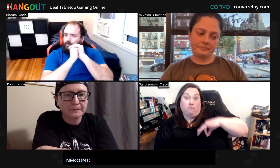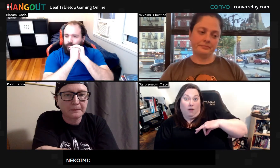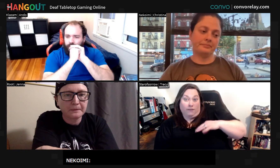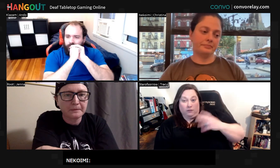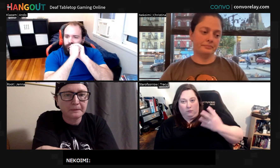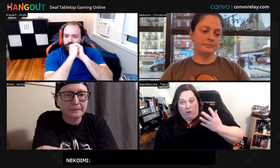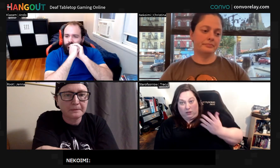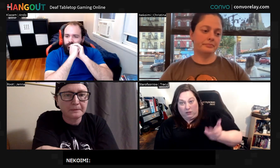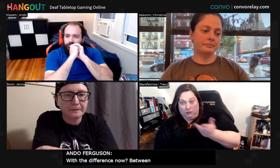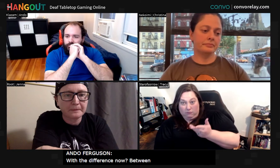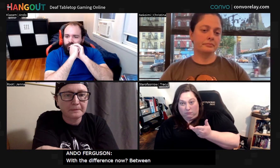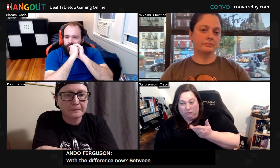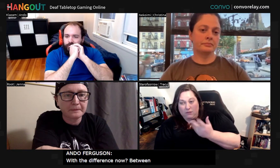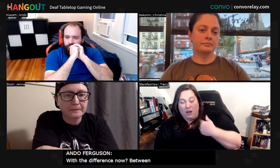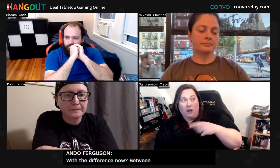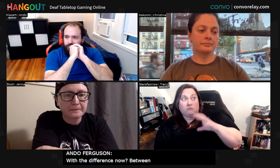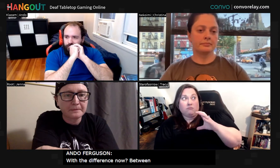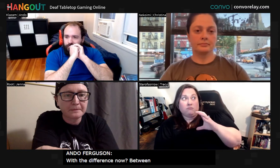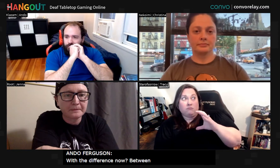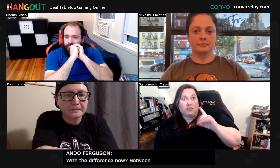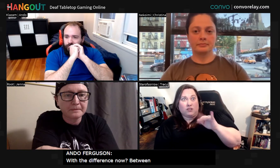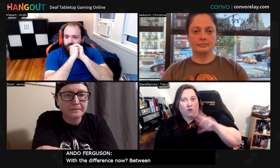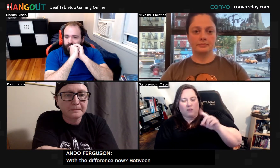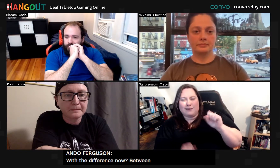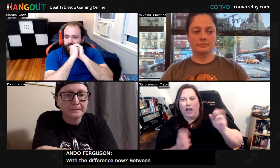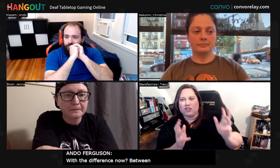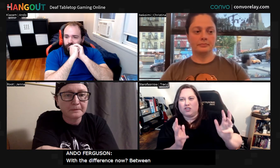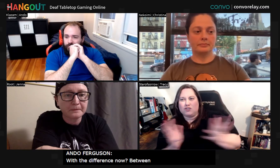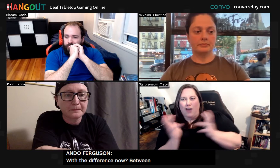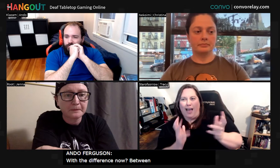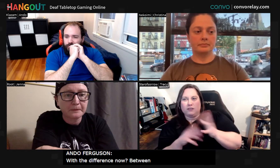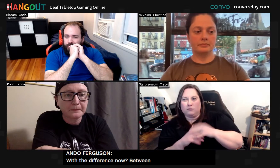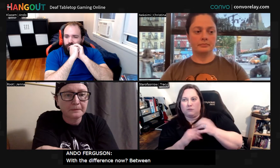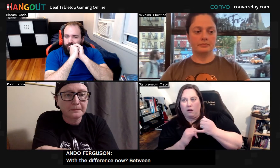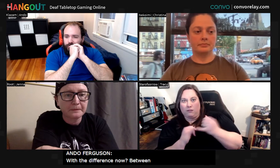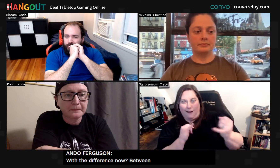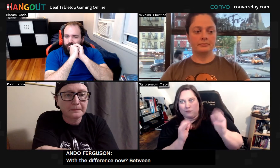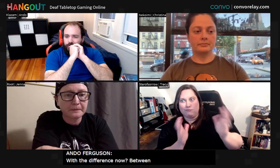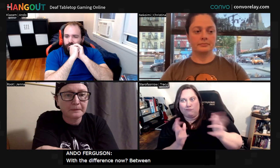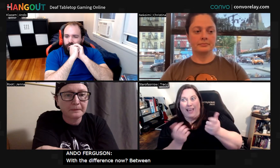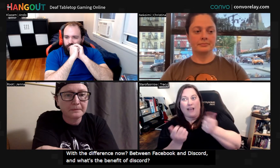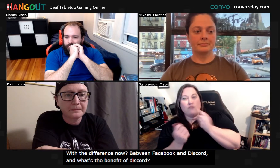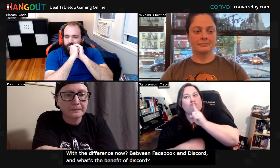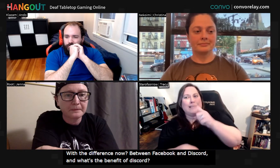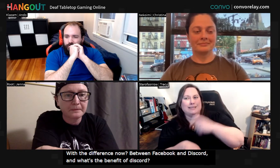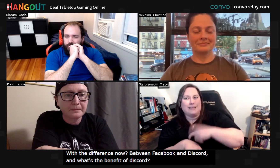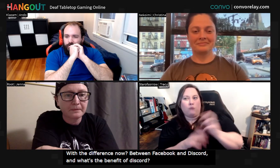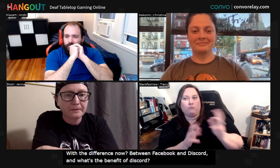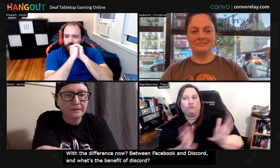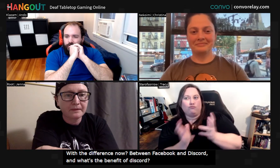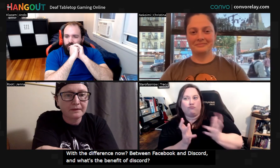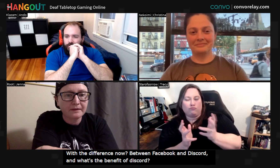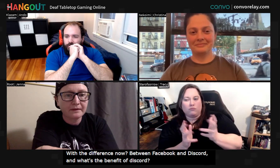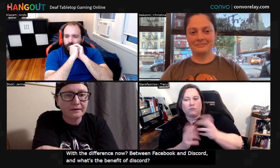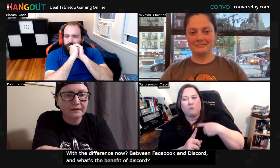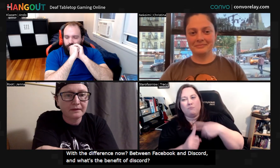Discord? Tracy here. Well, the benefit of Discord is that you can chat online, real time